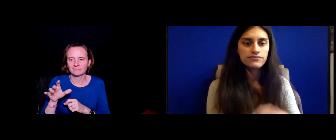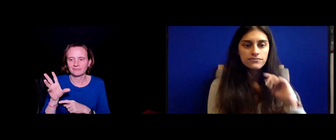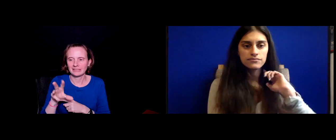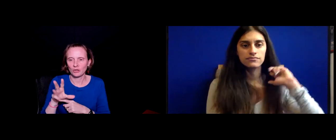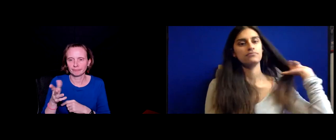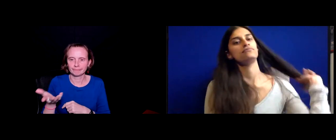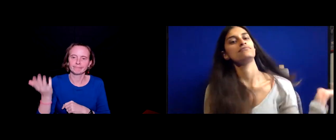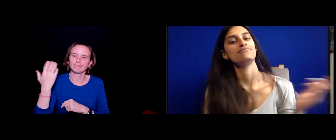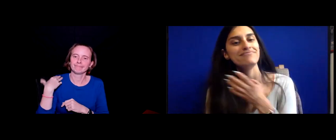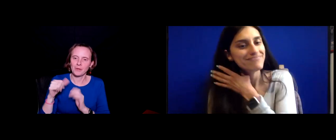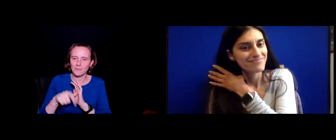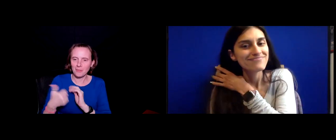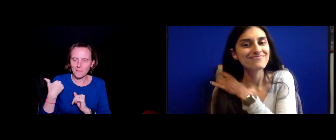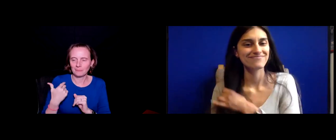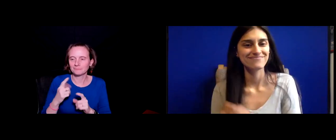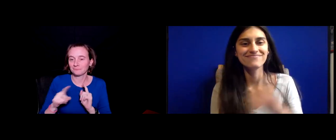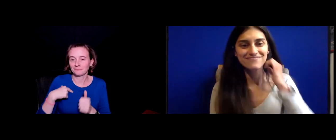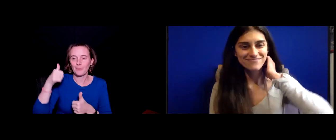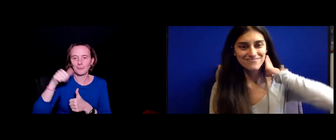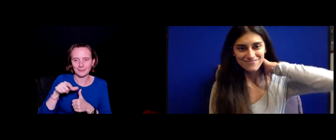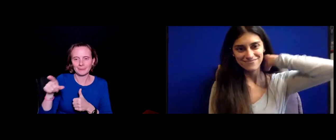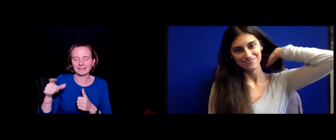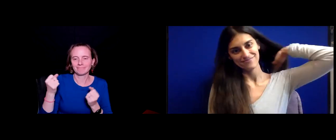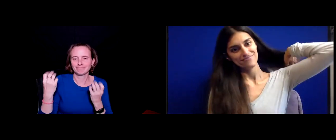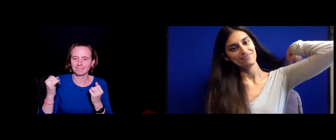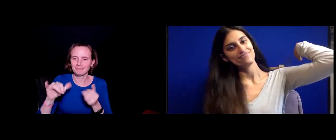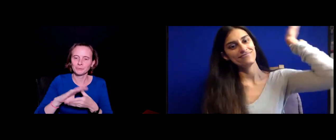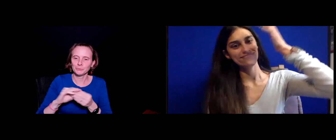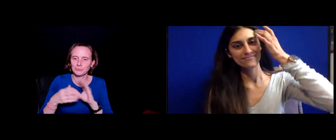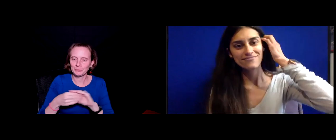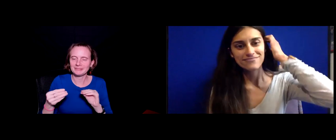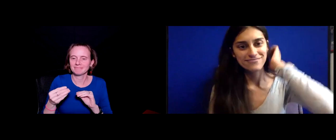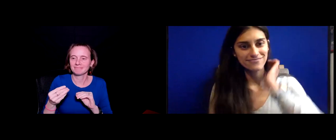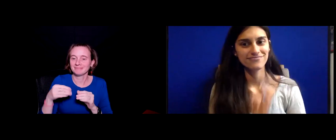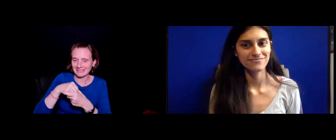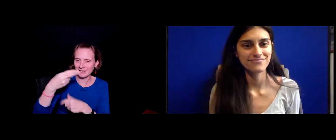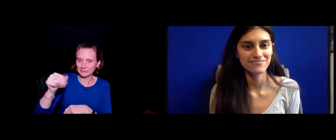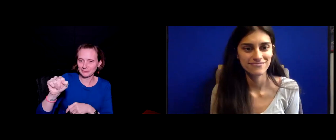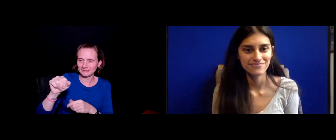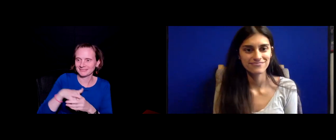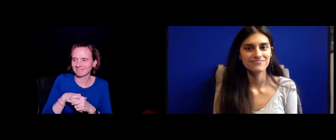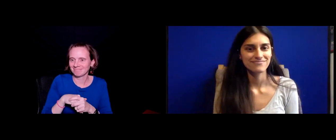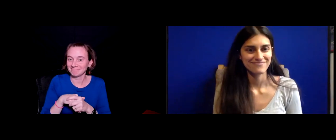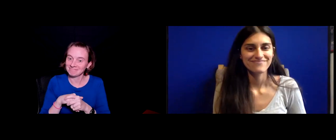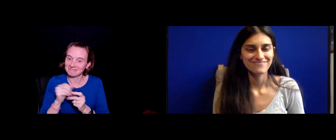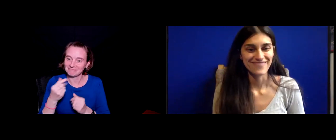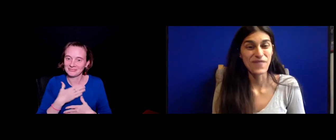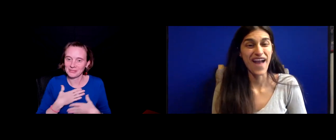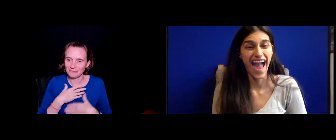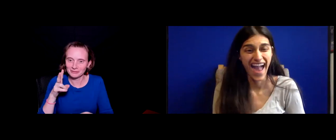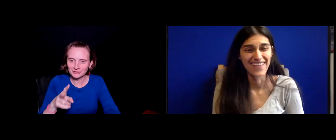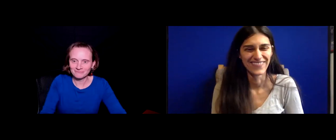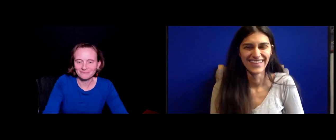and he made this video, gosh, years ago. And I remember him signing it all those years back in